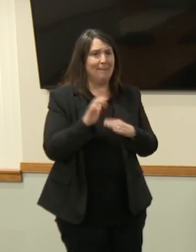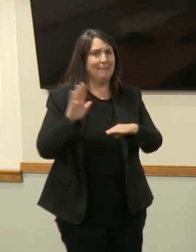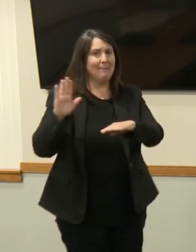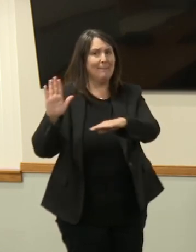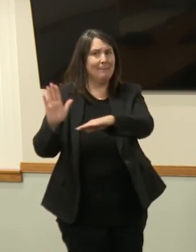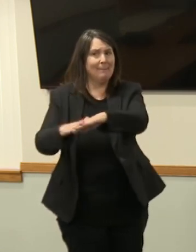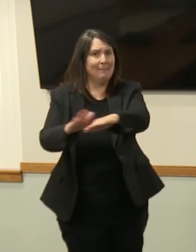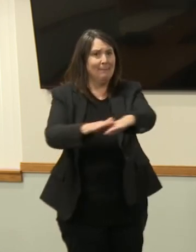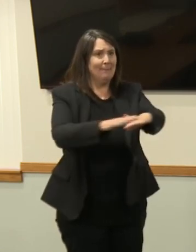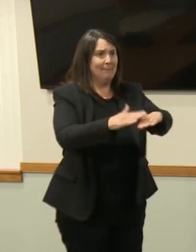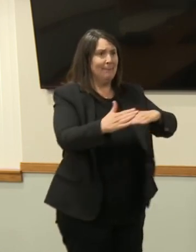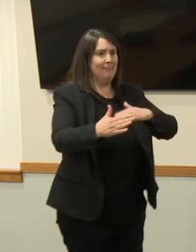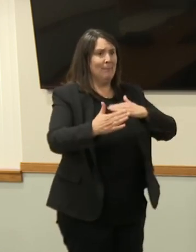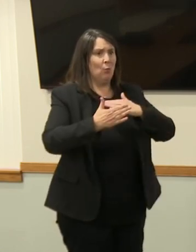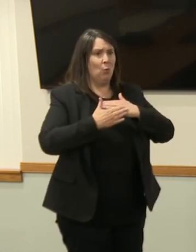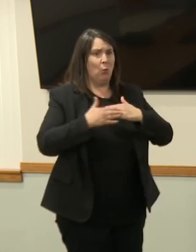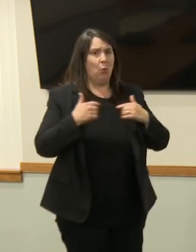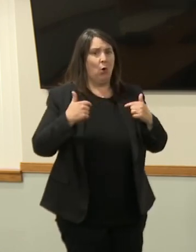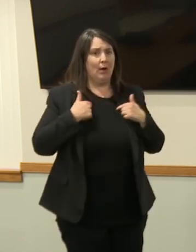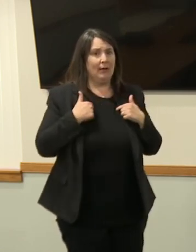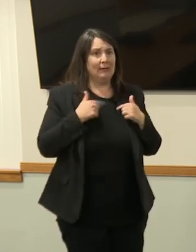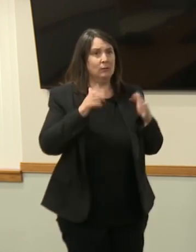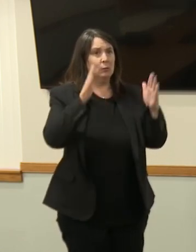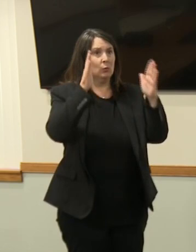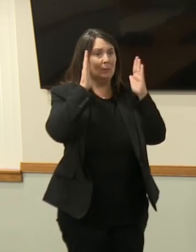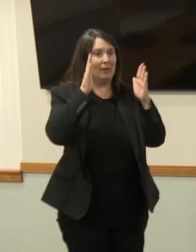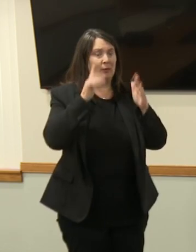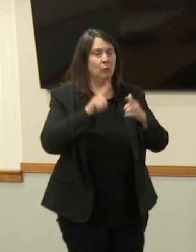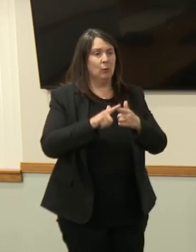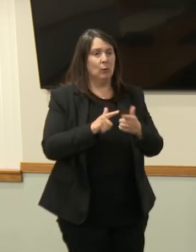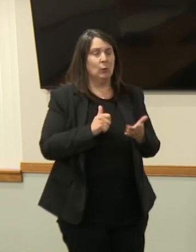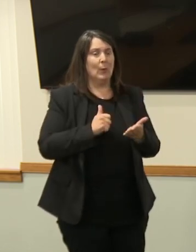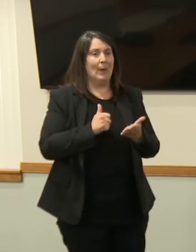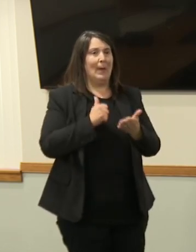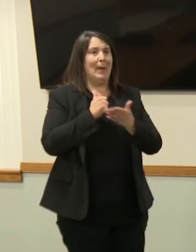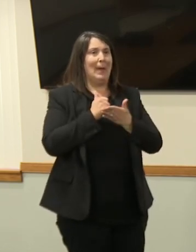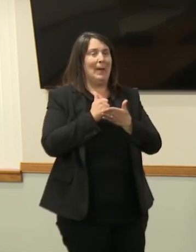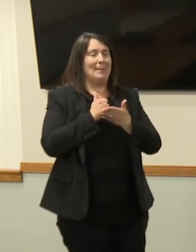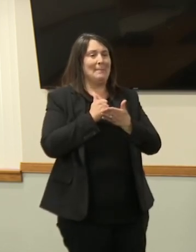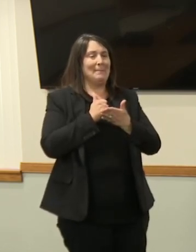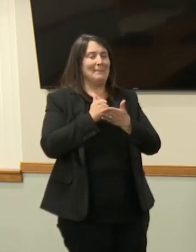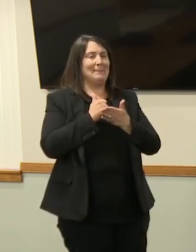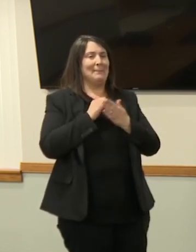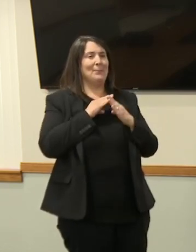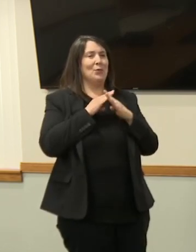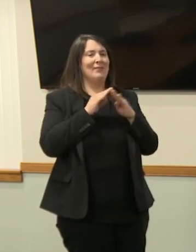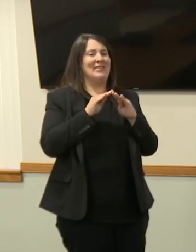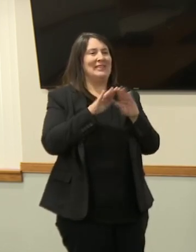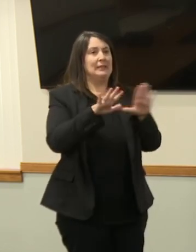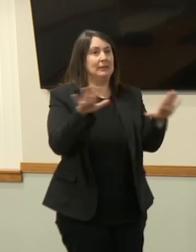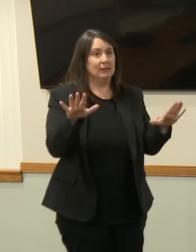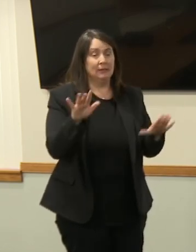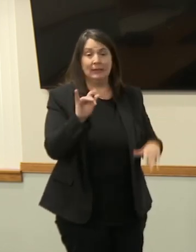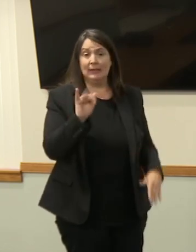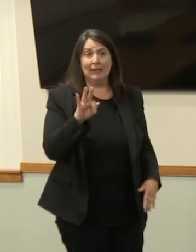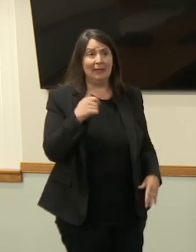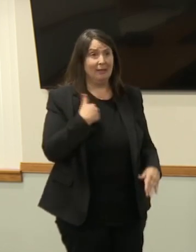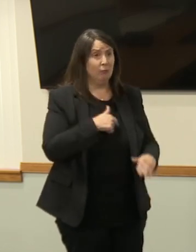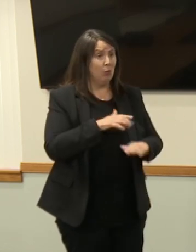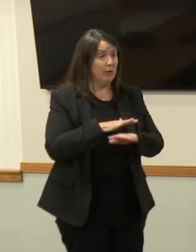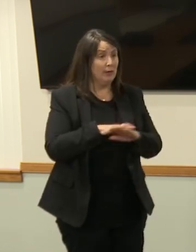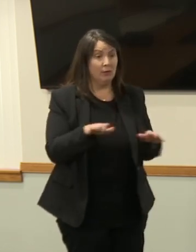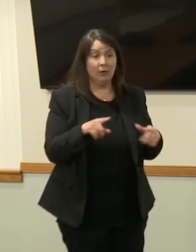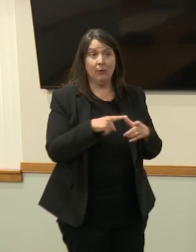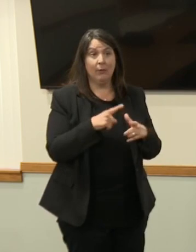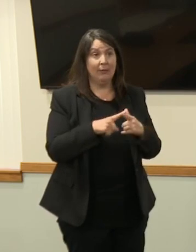to give our community a chance to correct itself and get ahead of this. Otherwise, every step of the way, we're going to have further and